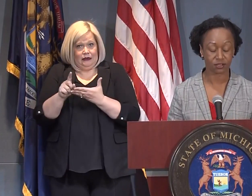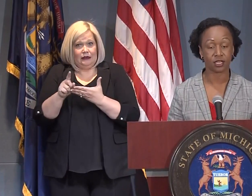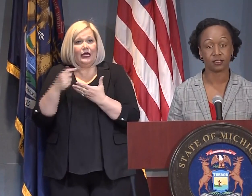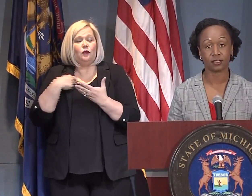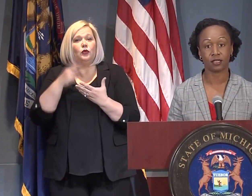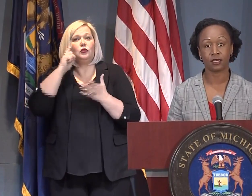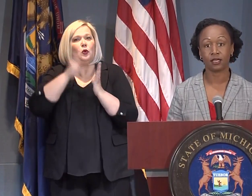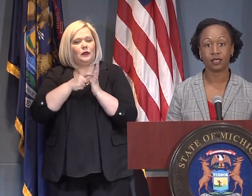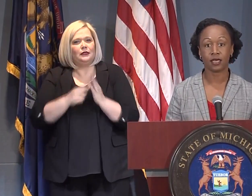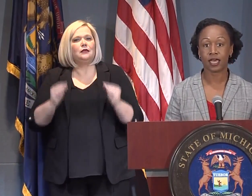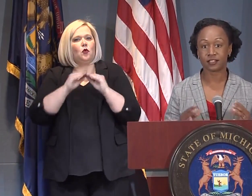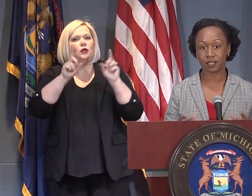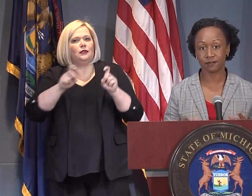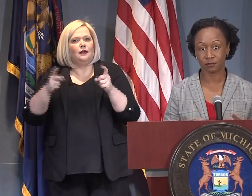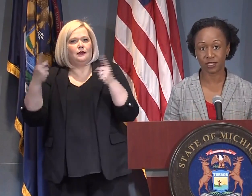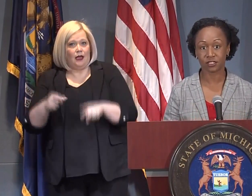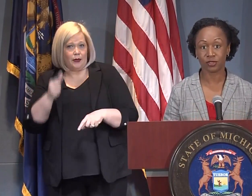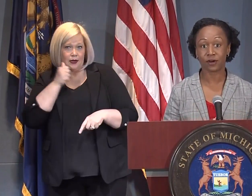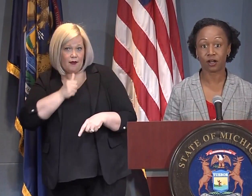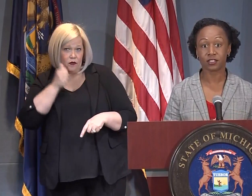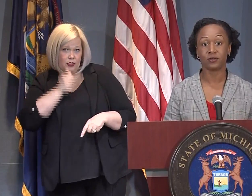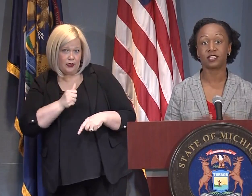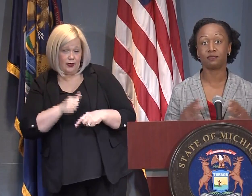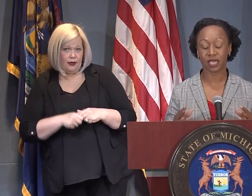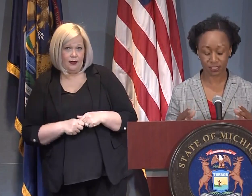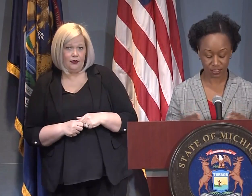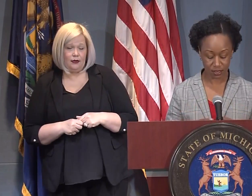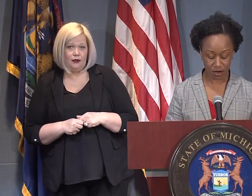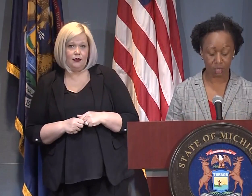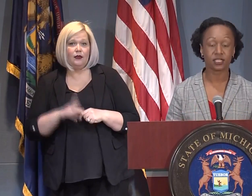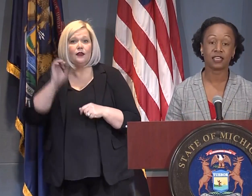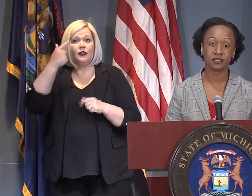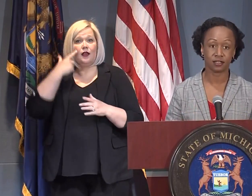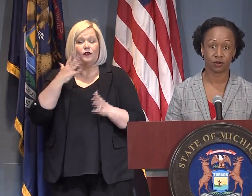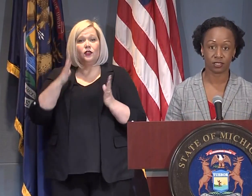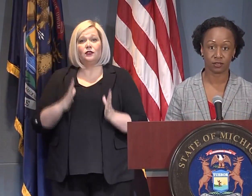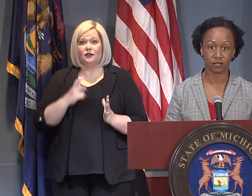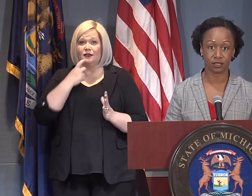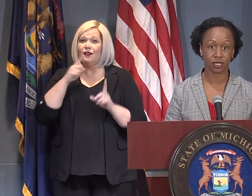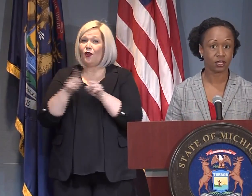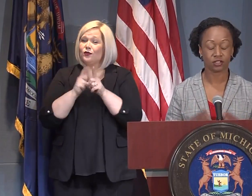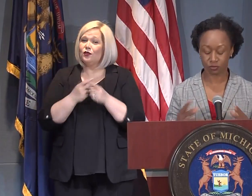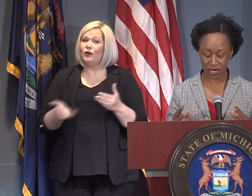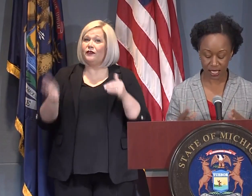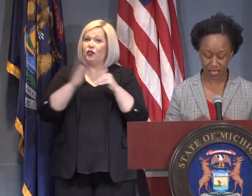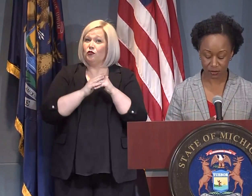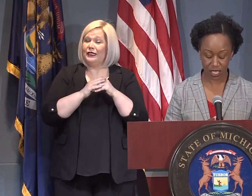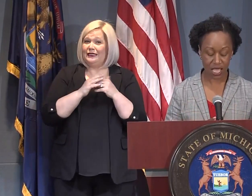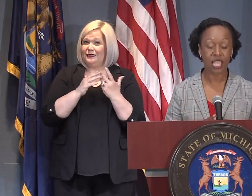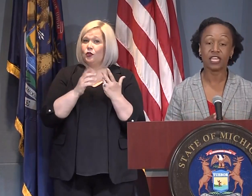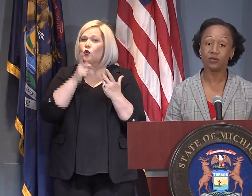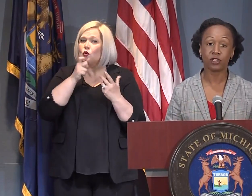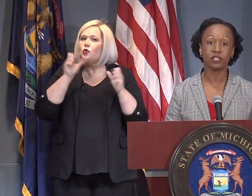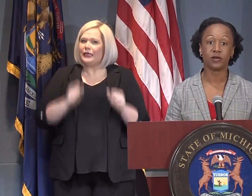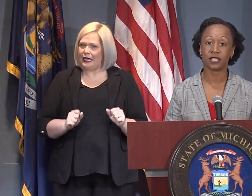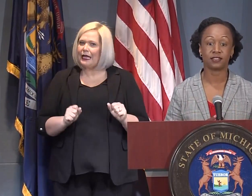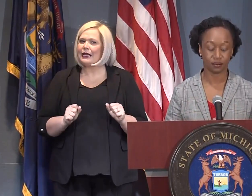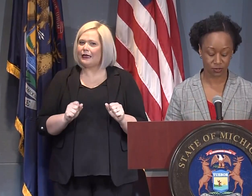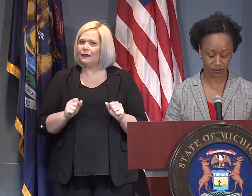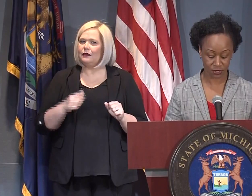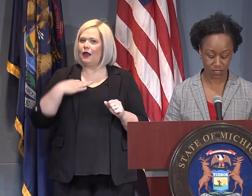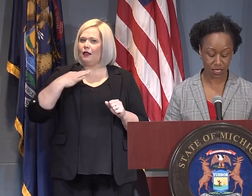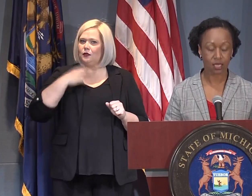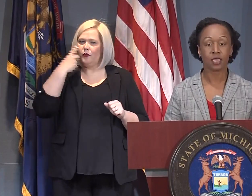tests that are done. As the governor mentioned, we've also expanded our testing criteria. So right now, anyone who